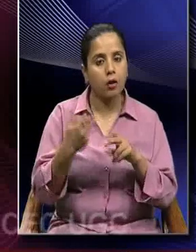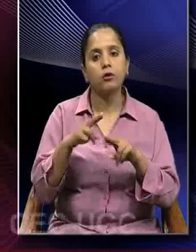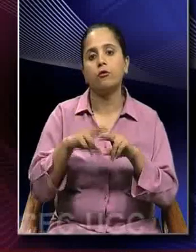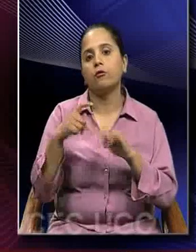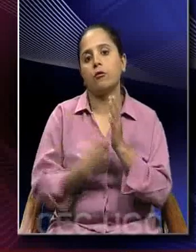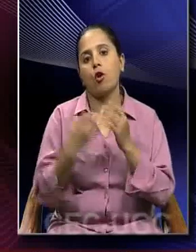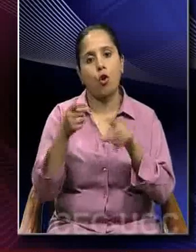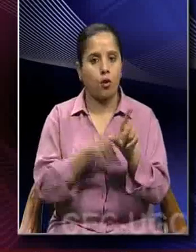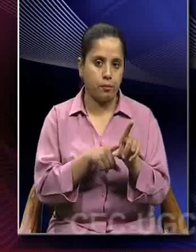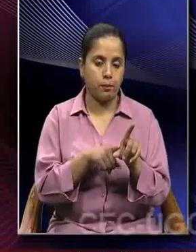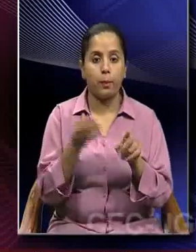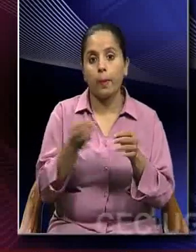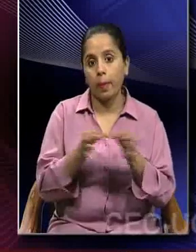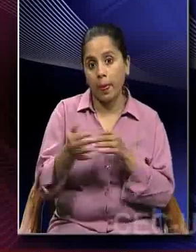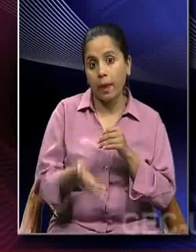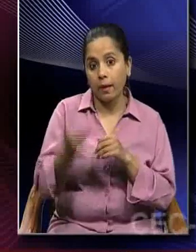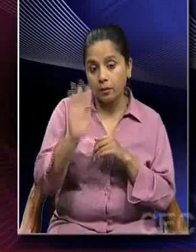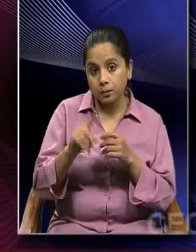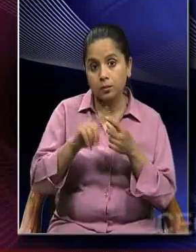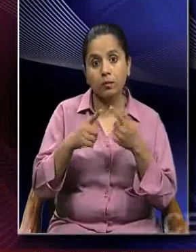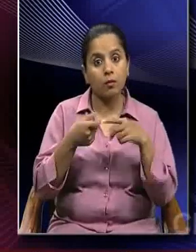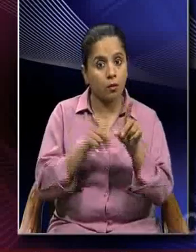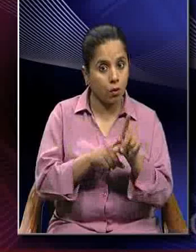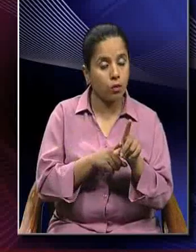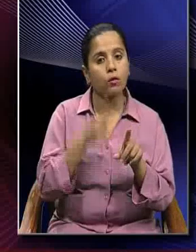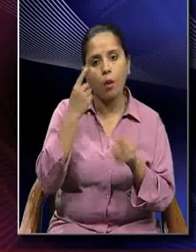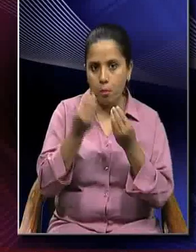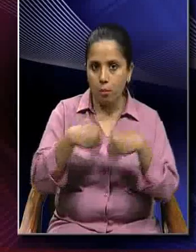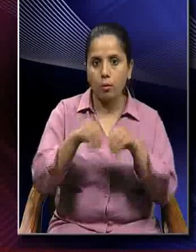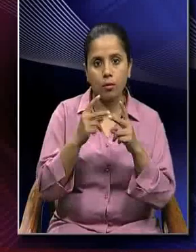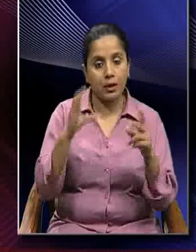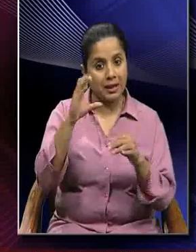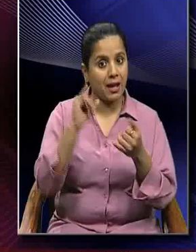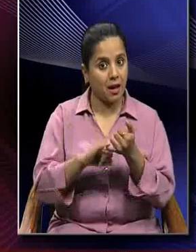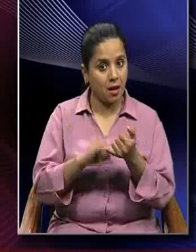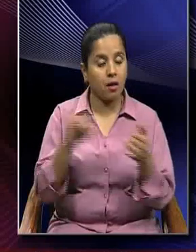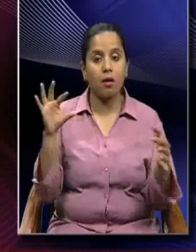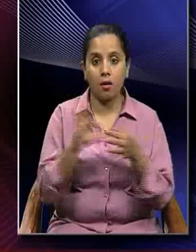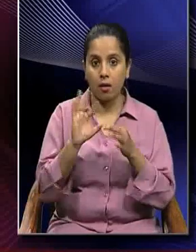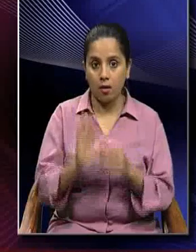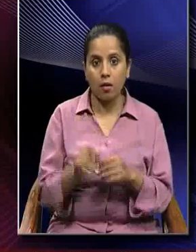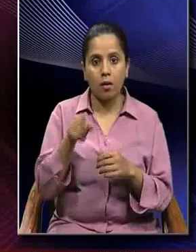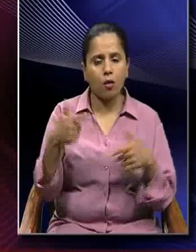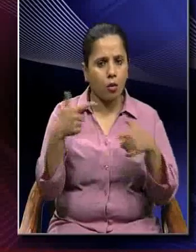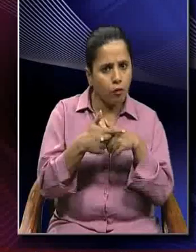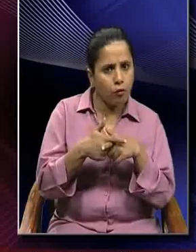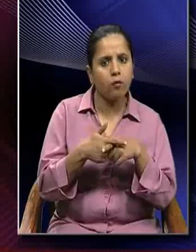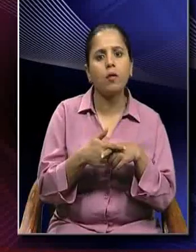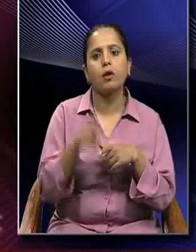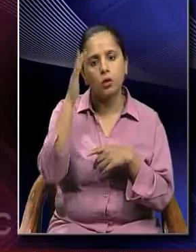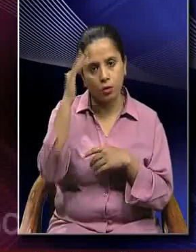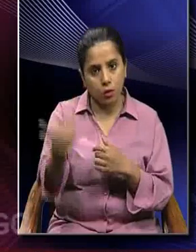further had been elaborated by Adorno, Fromm, etc. CSS is associated with conflict theory,